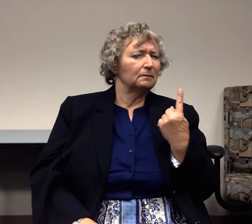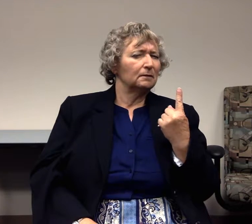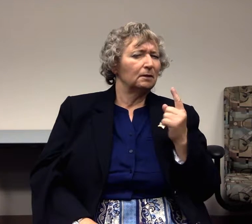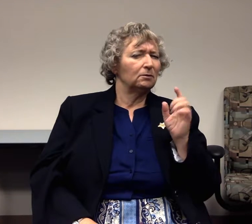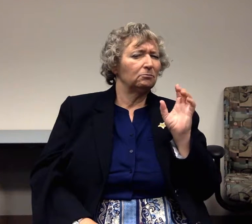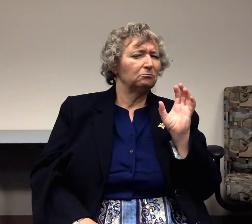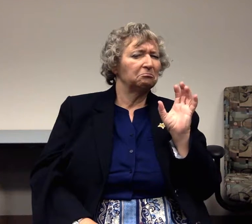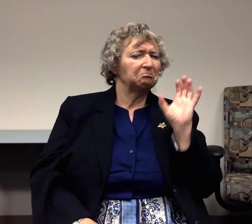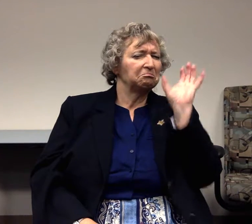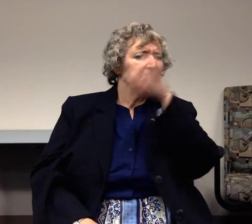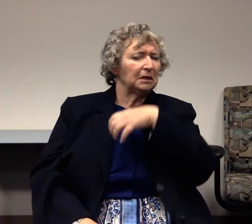What's not there yet? Brett.